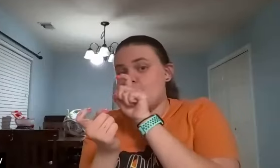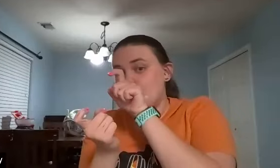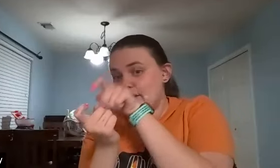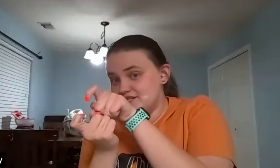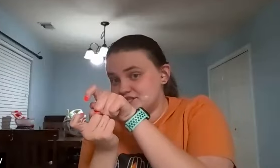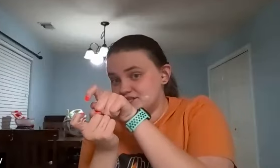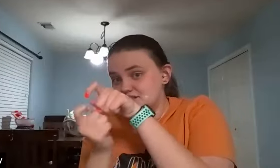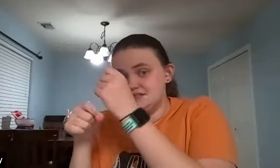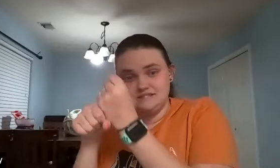Witch,